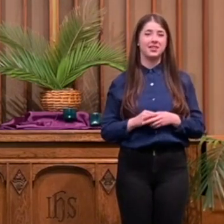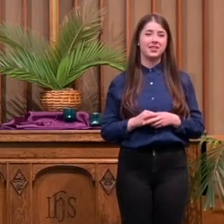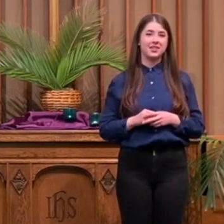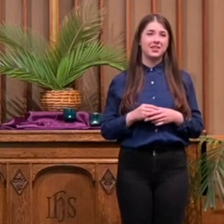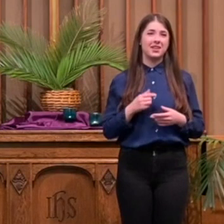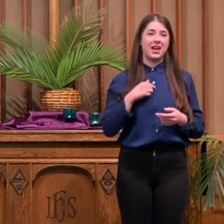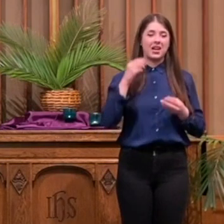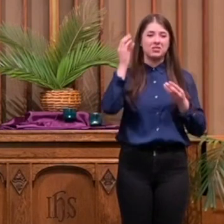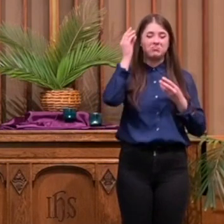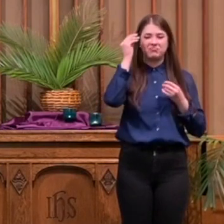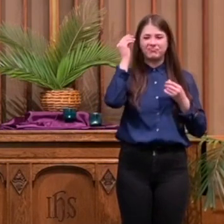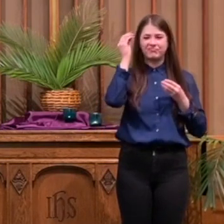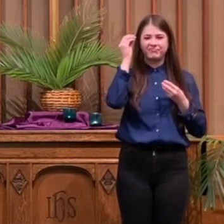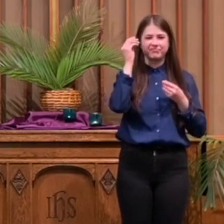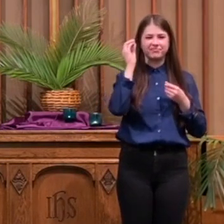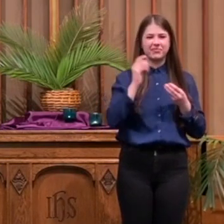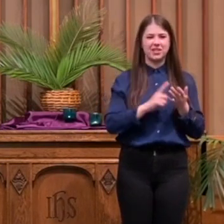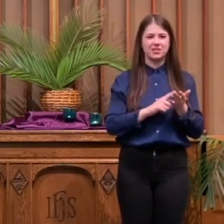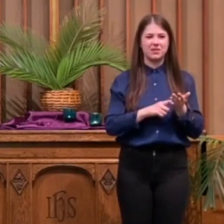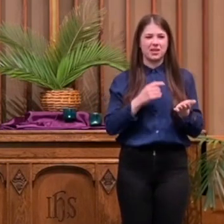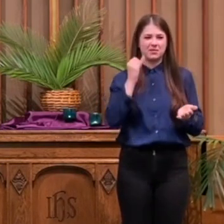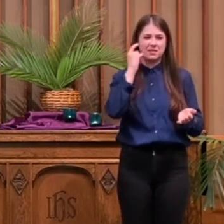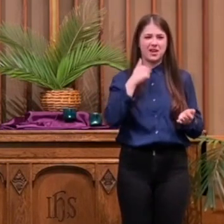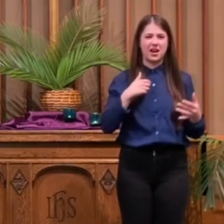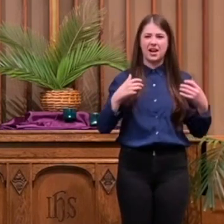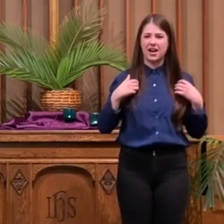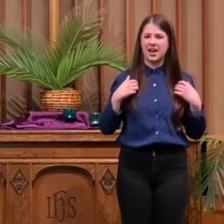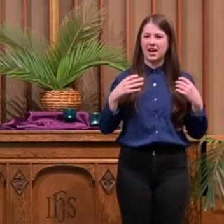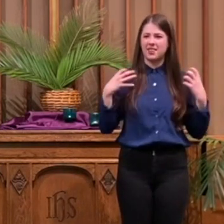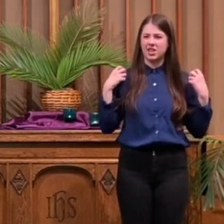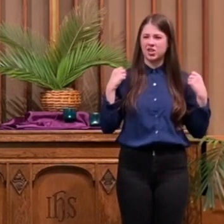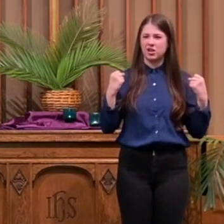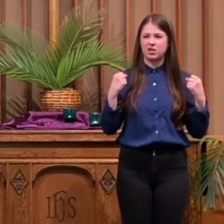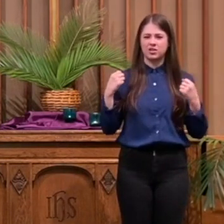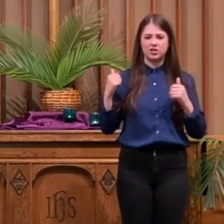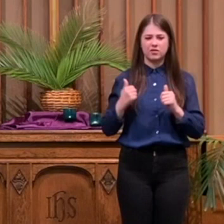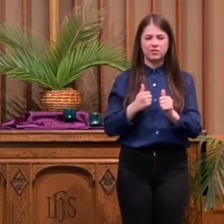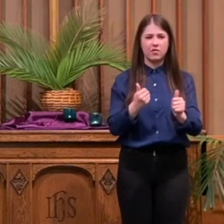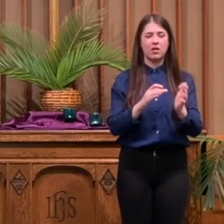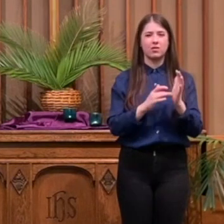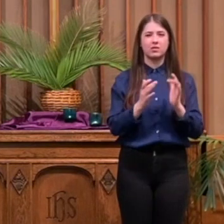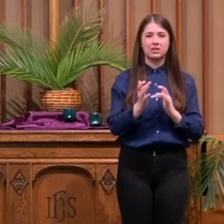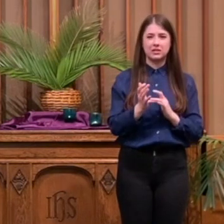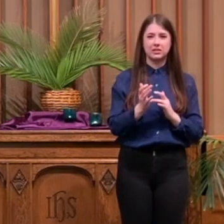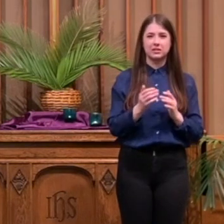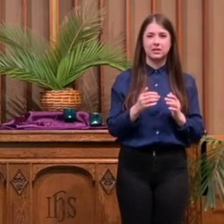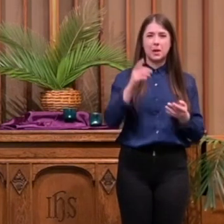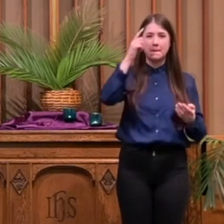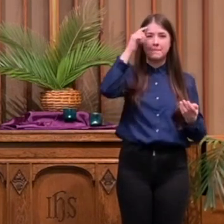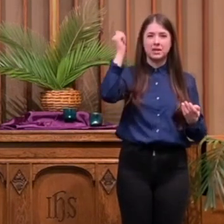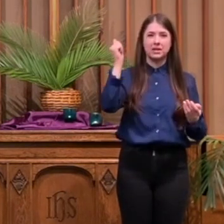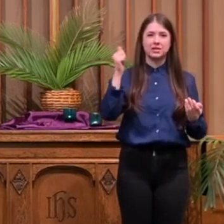I wonder sometimes if I would have had the courage to follow Jesus. Because as